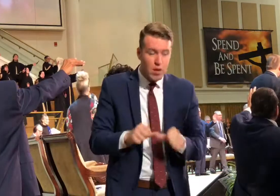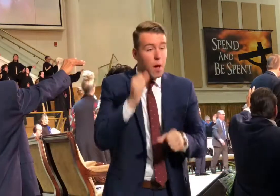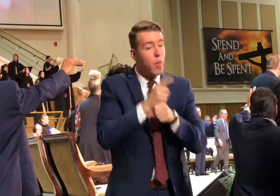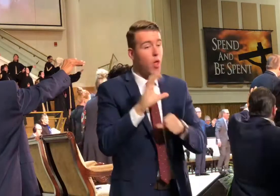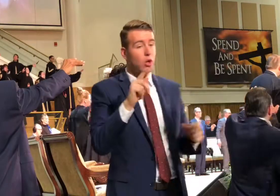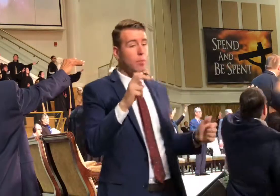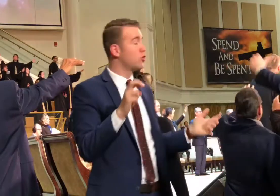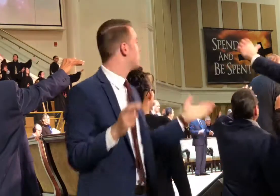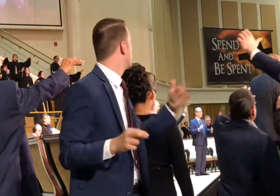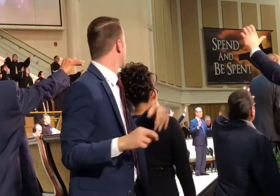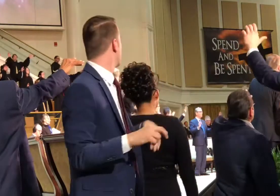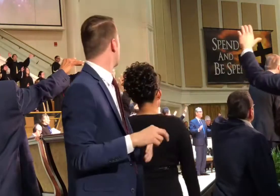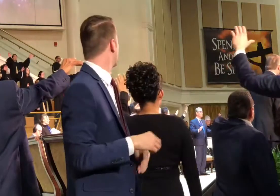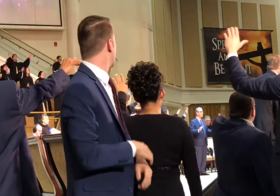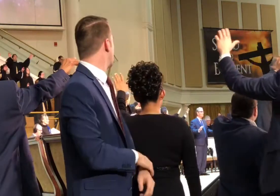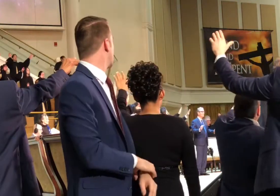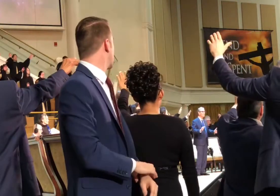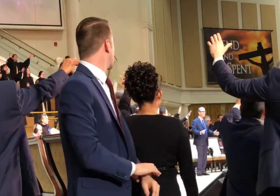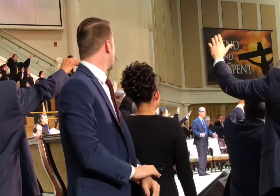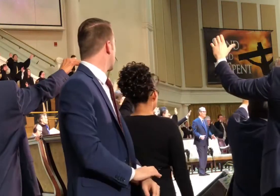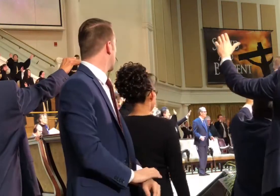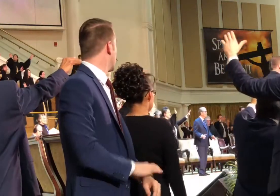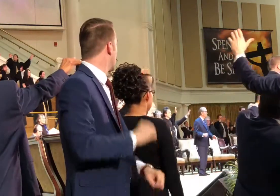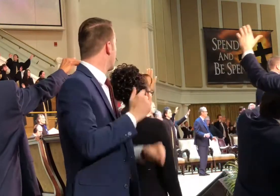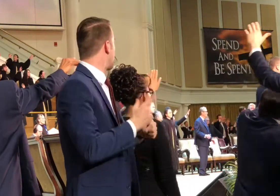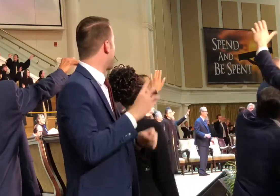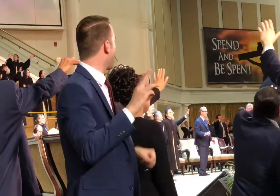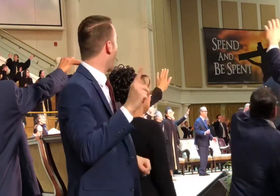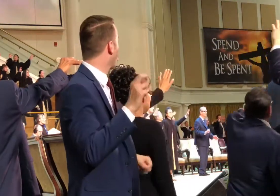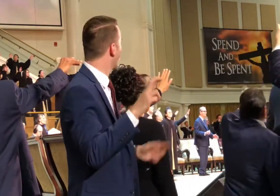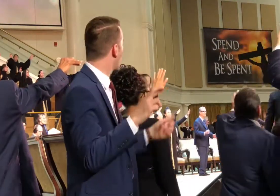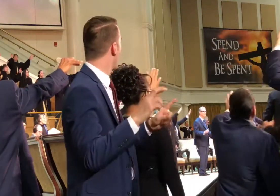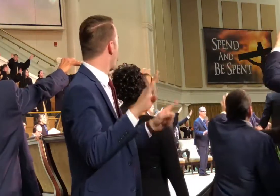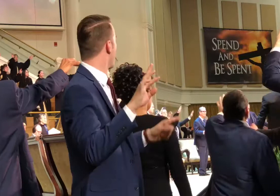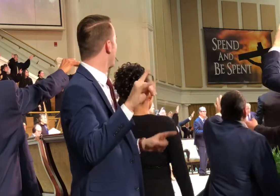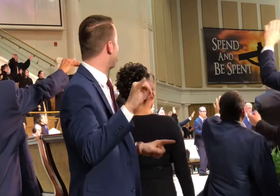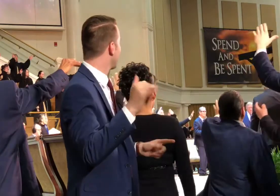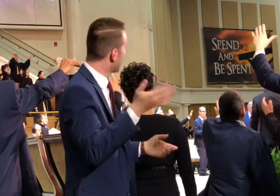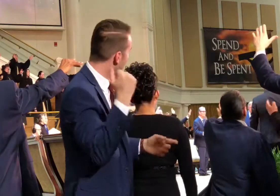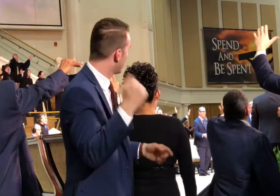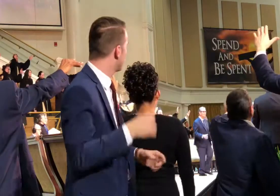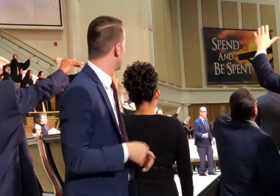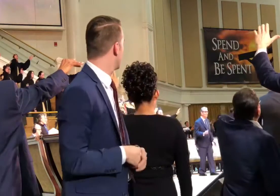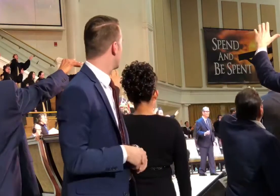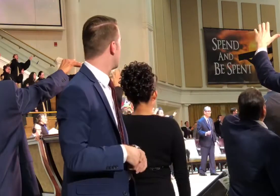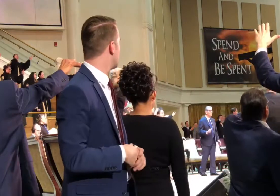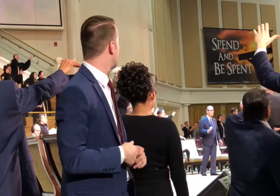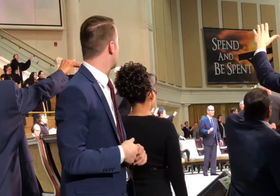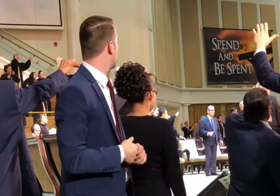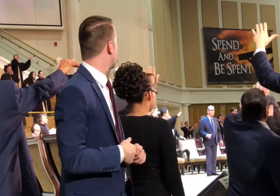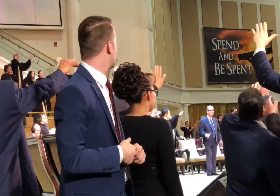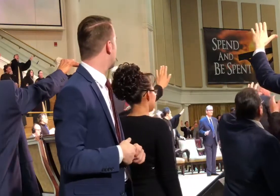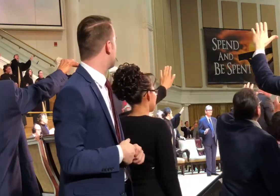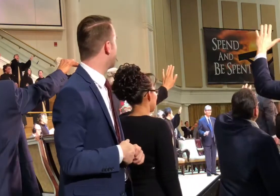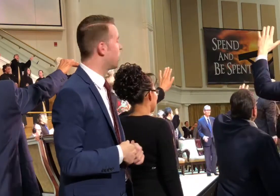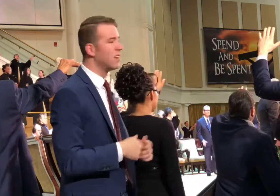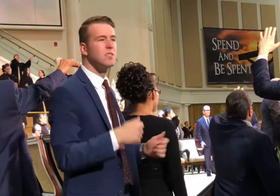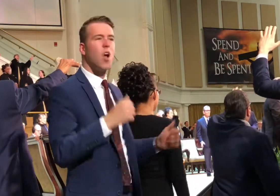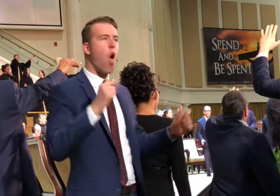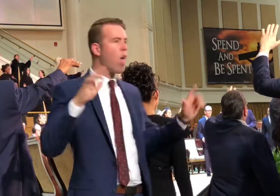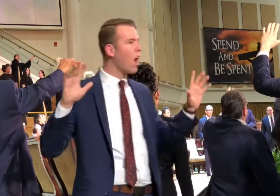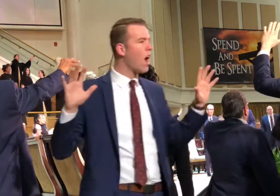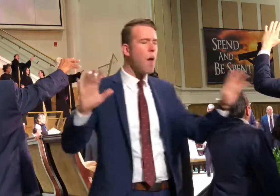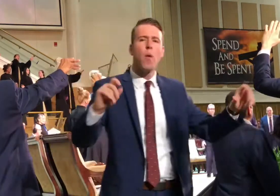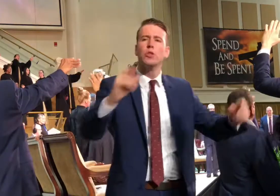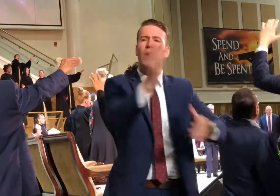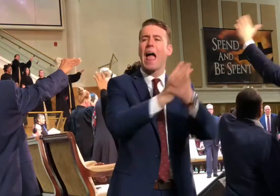Carpenter. These, come on. Come on, Brother Walker. Come on. Bradley Smith. Come on. Come up here. I want you to stretch